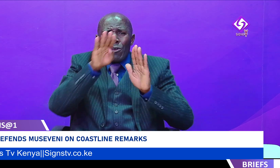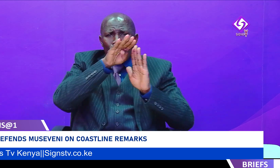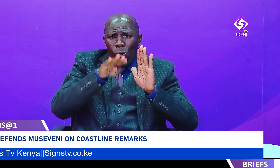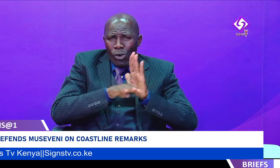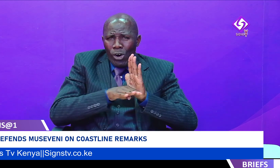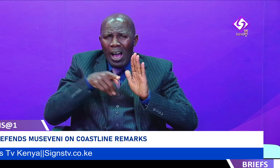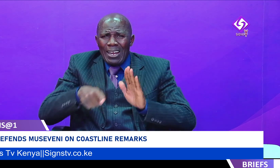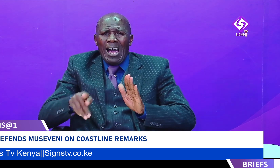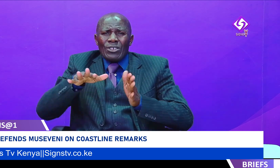Museveni's original remark.